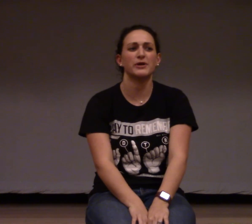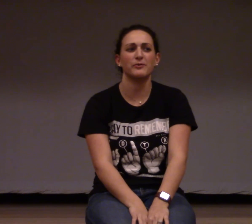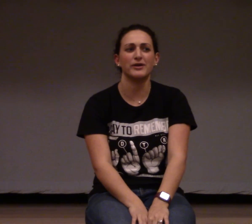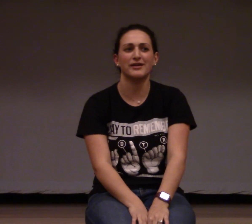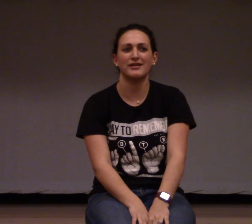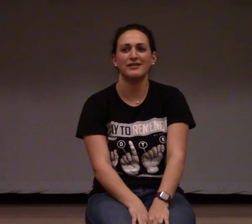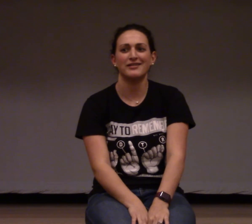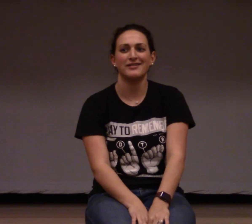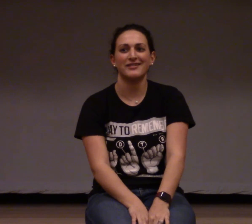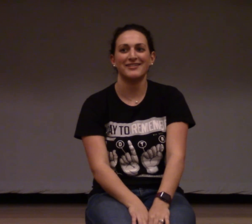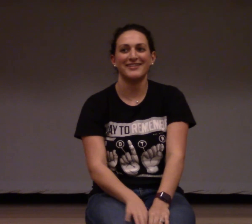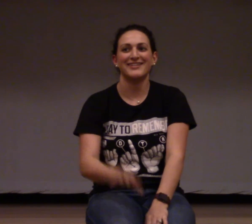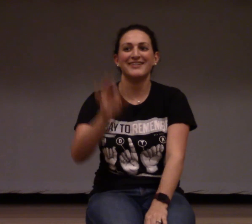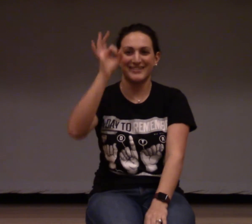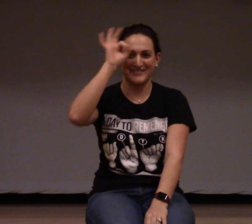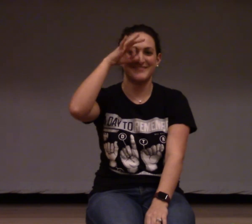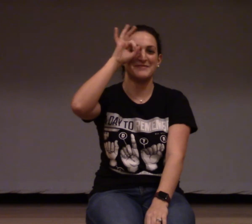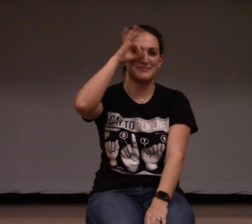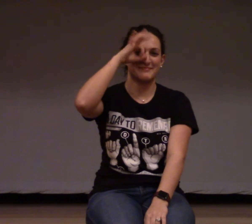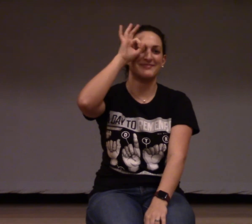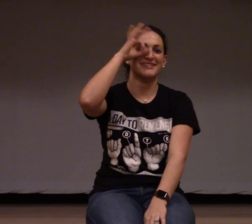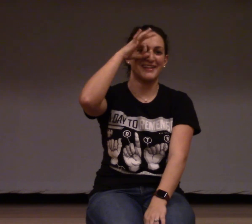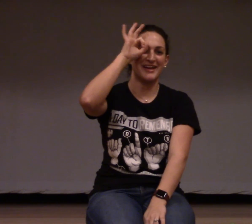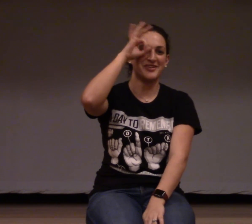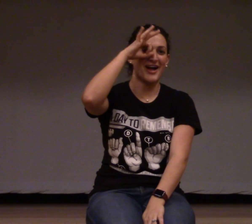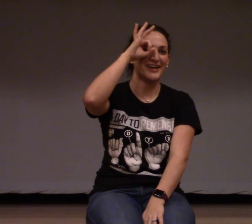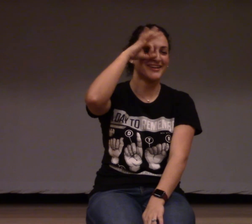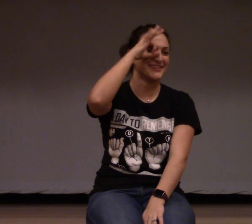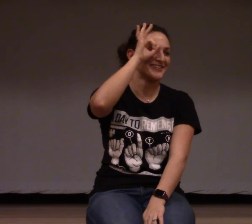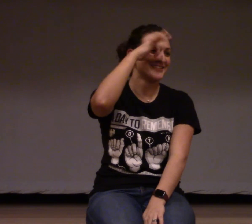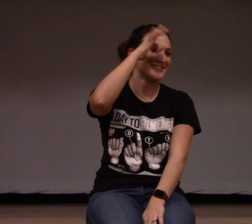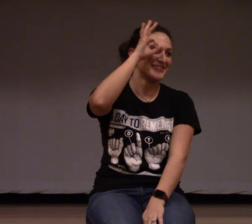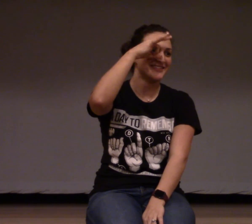one. Oh. On your eye.